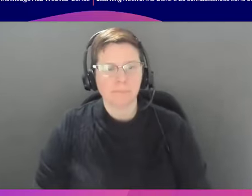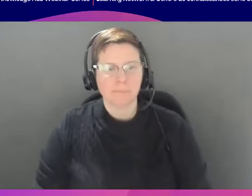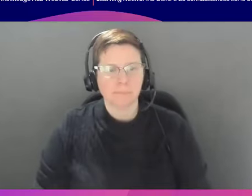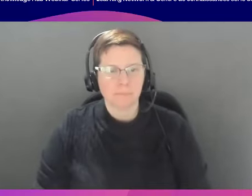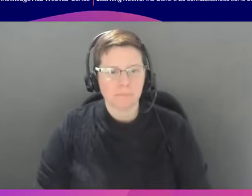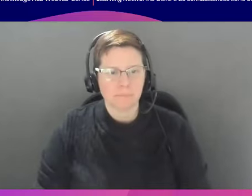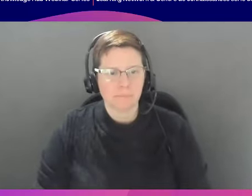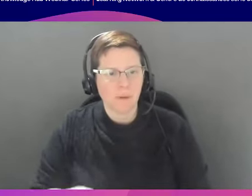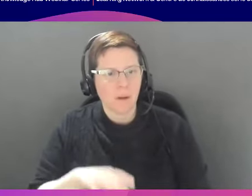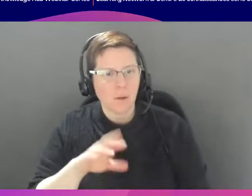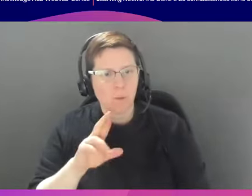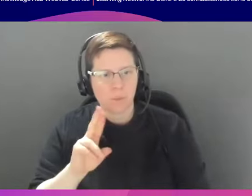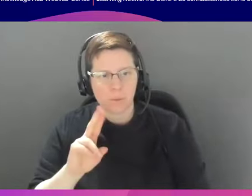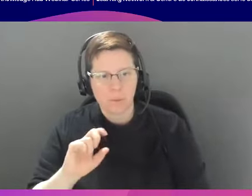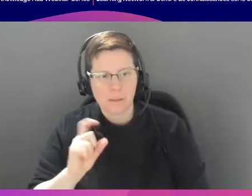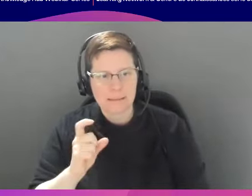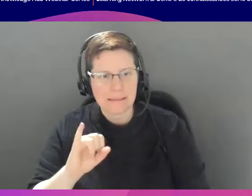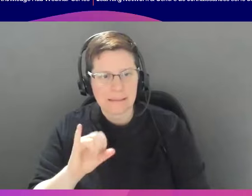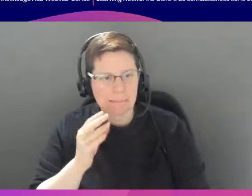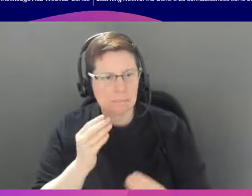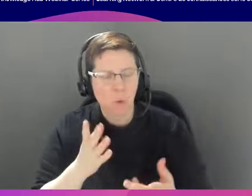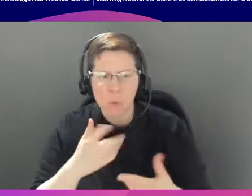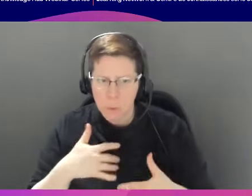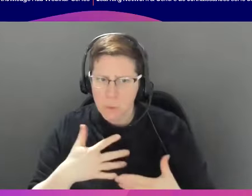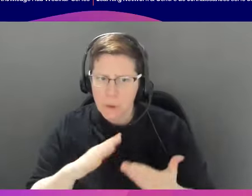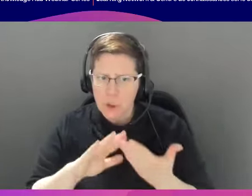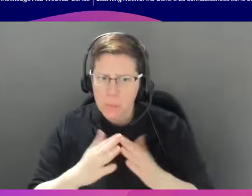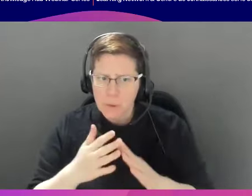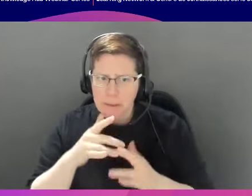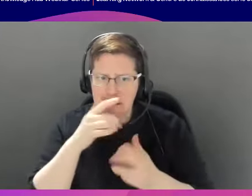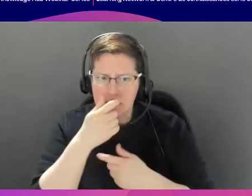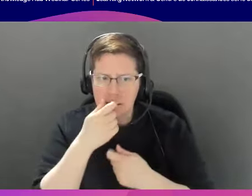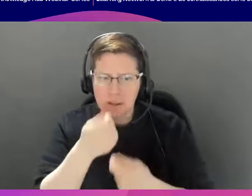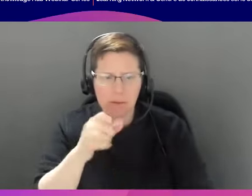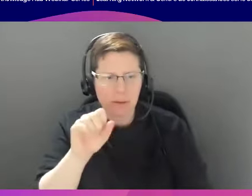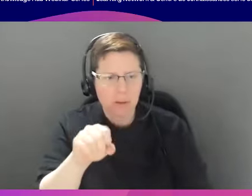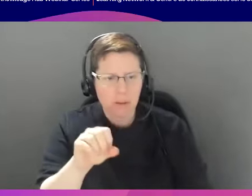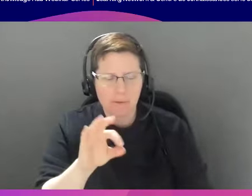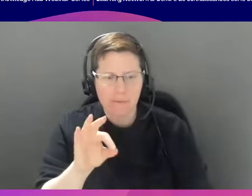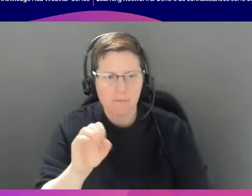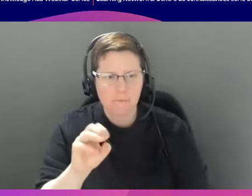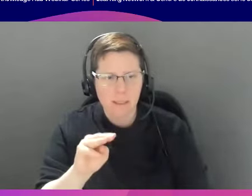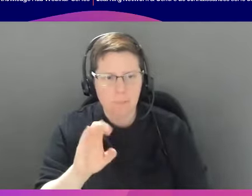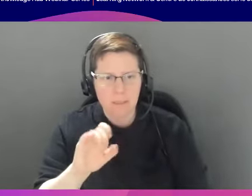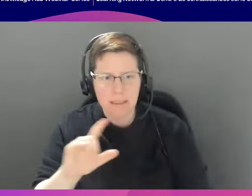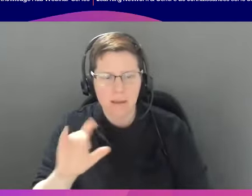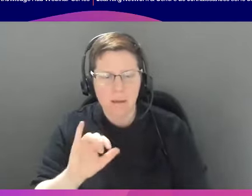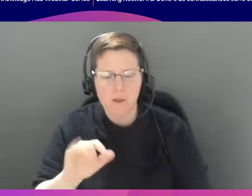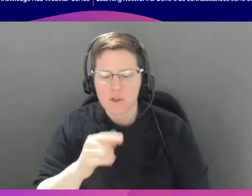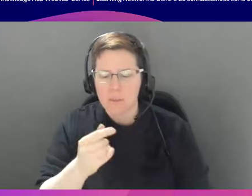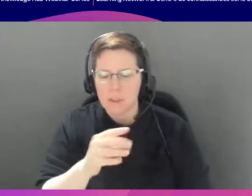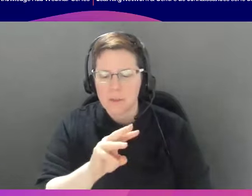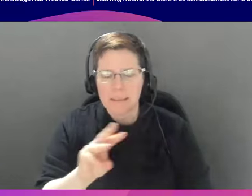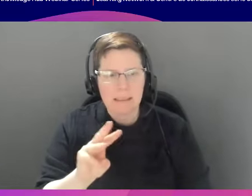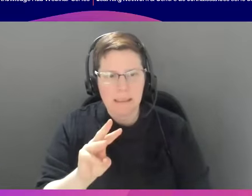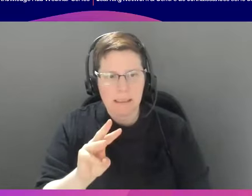It's a very interesting community, both femcel communities and also WGTOW, women going